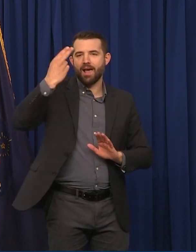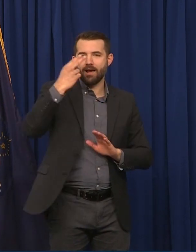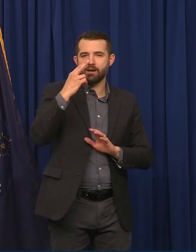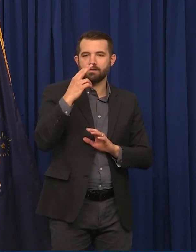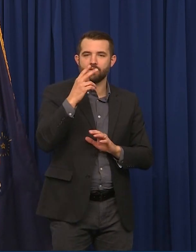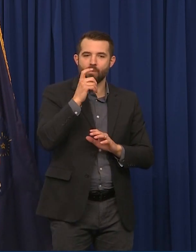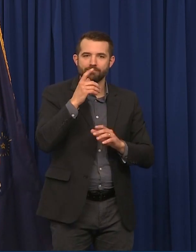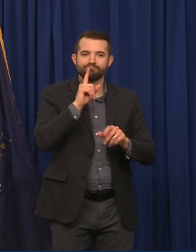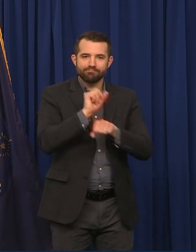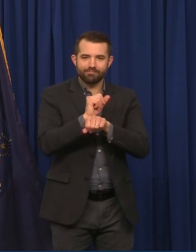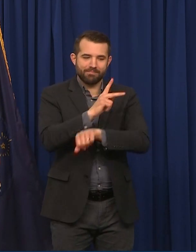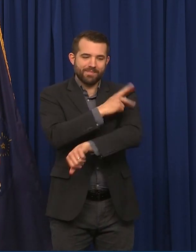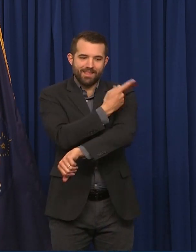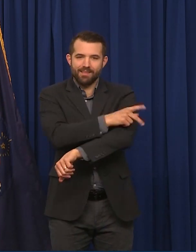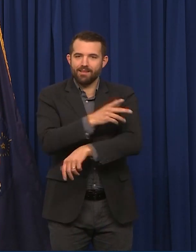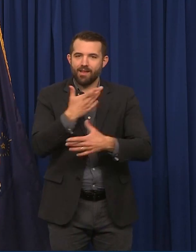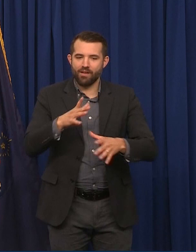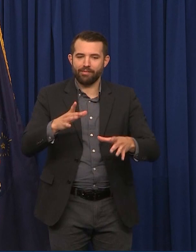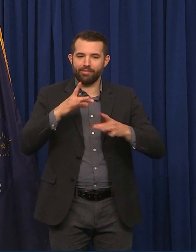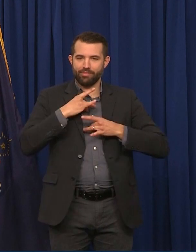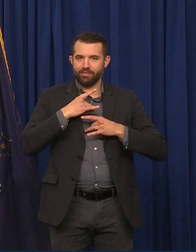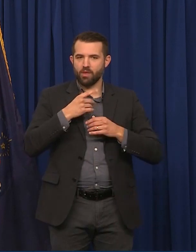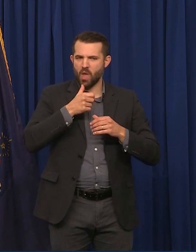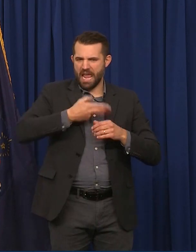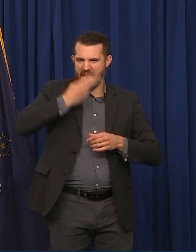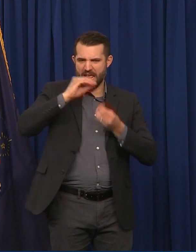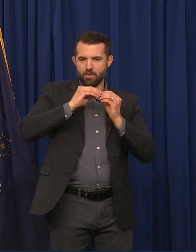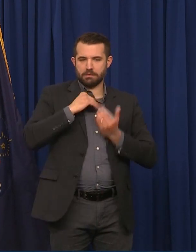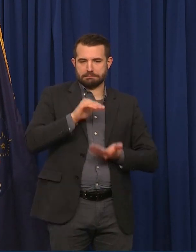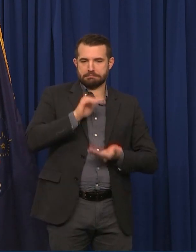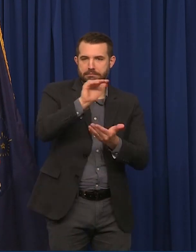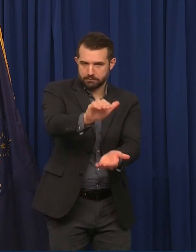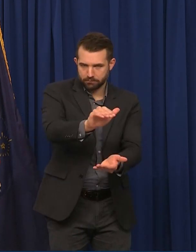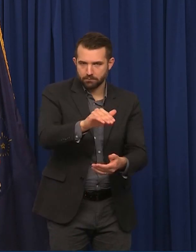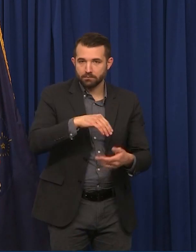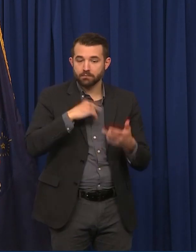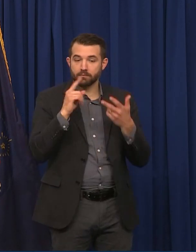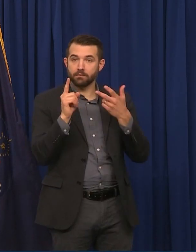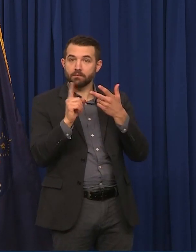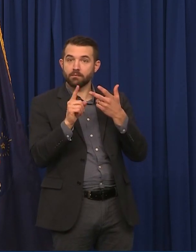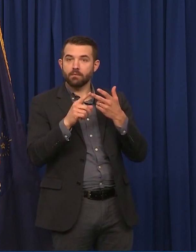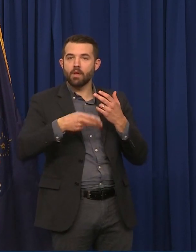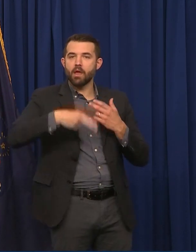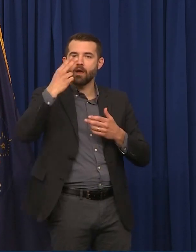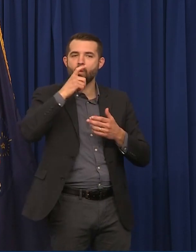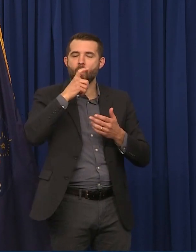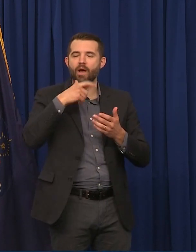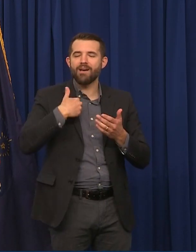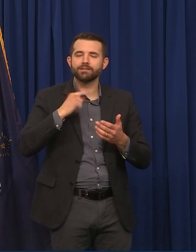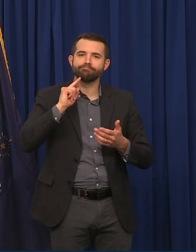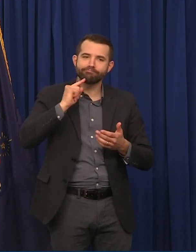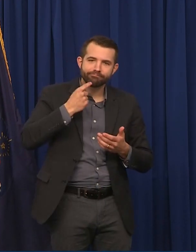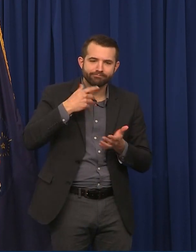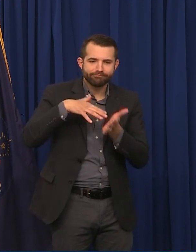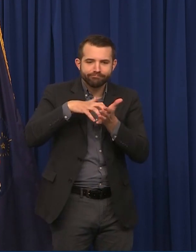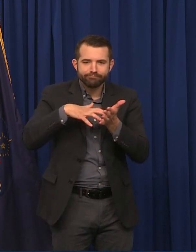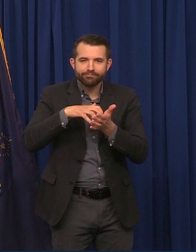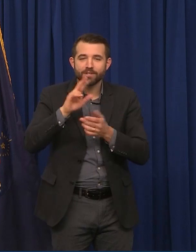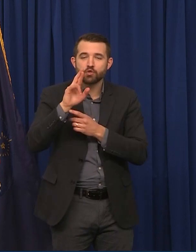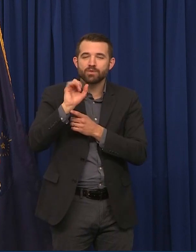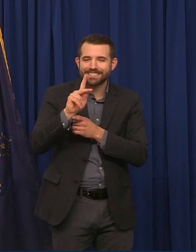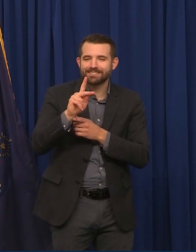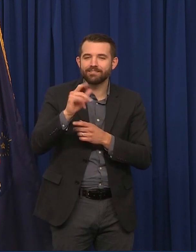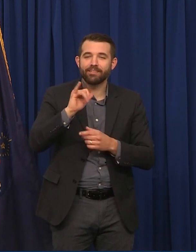vulnerable individuals, as well as protection of healthcare workers. And so overall, the shipments that are going